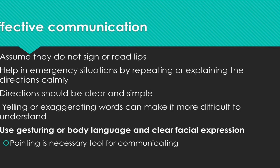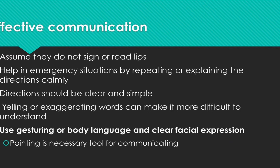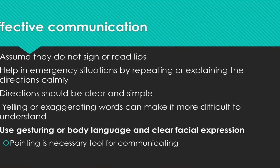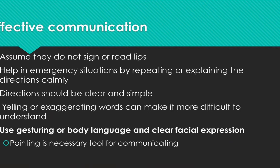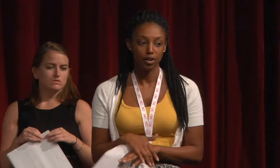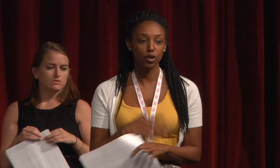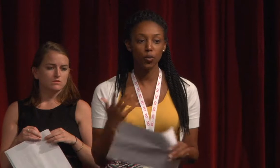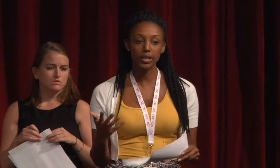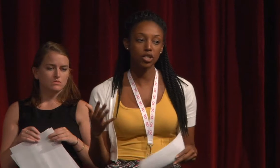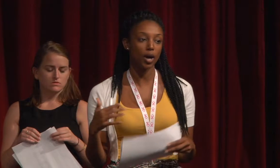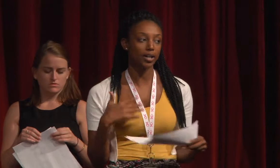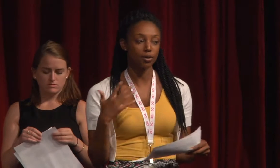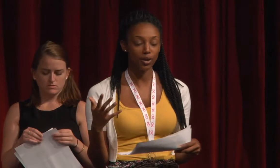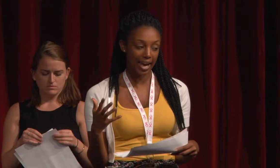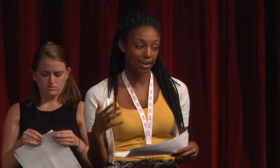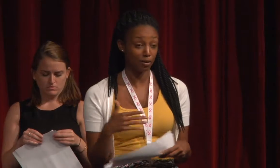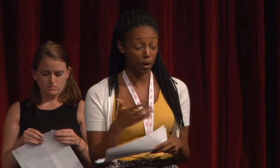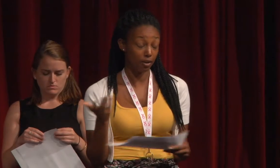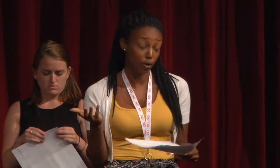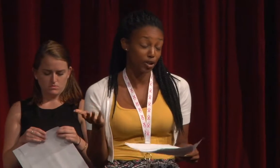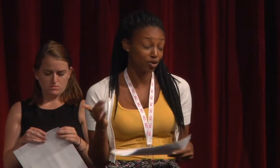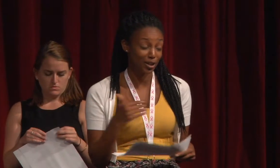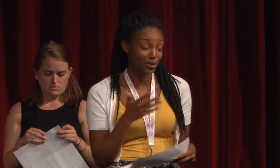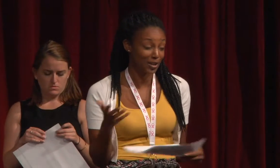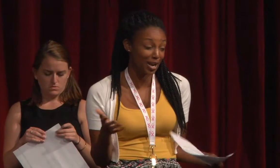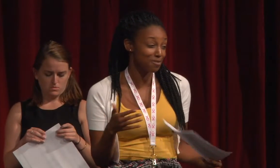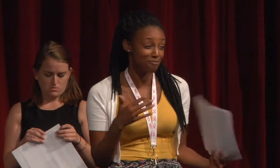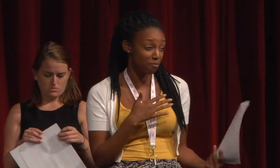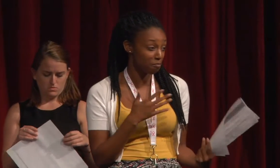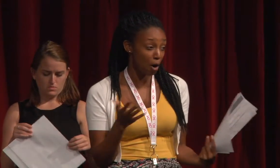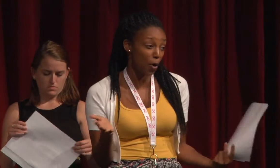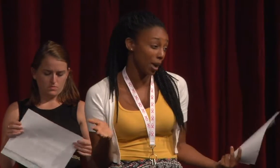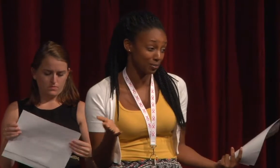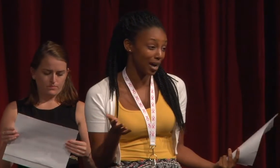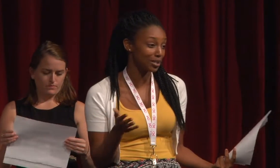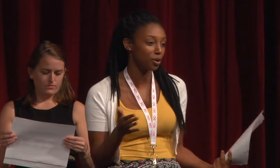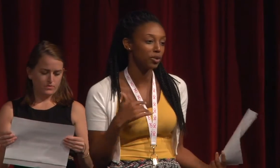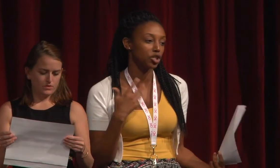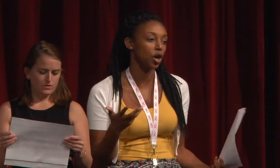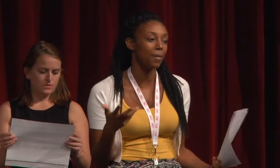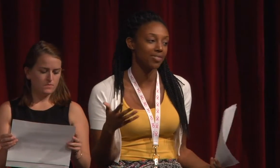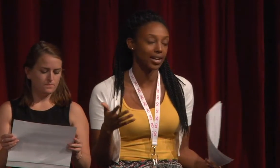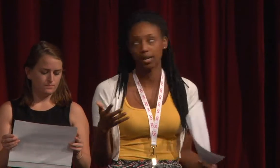read. You want to try to communicate, of course, trying to use any mode as possible, but just don't make that